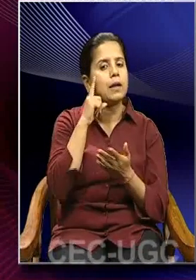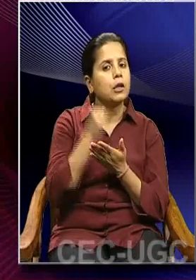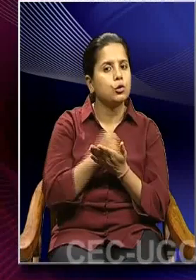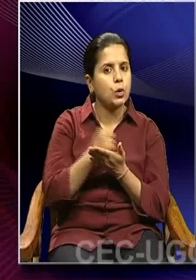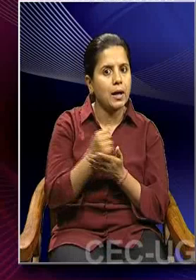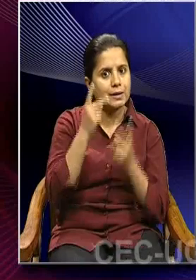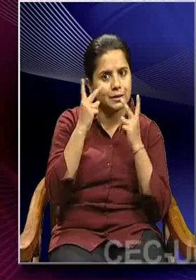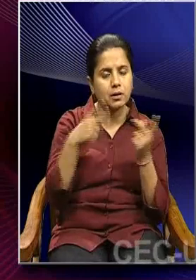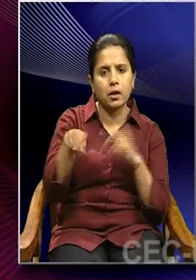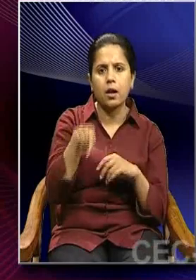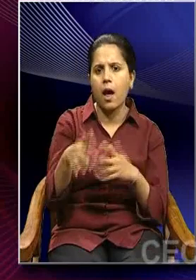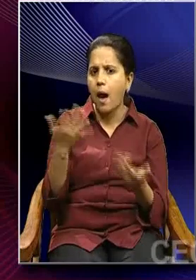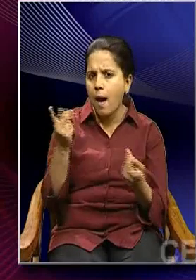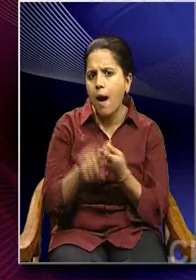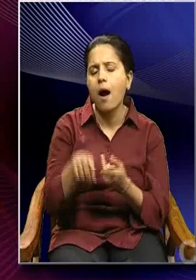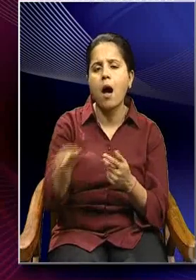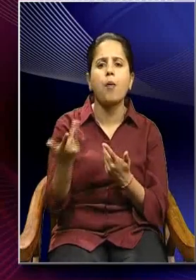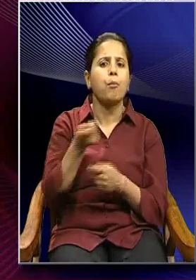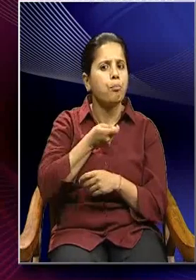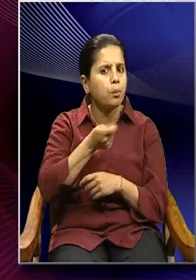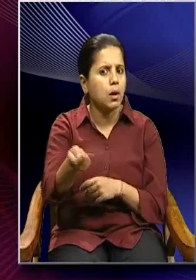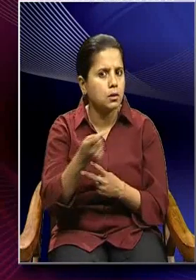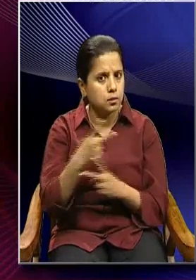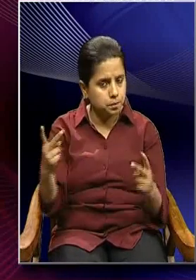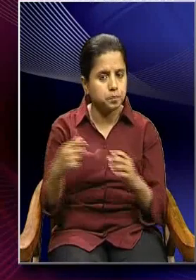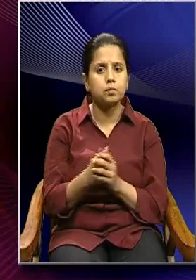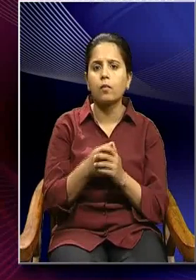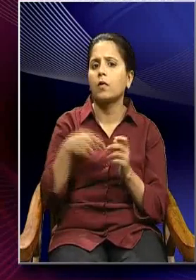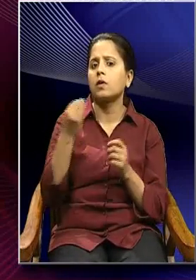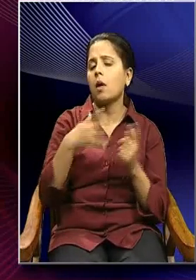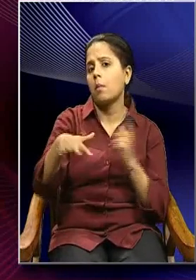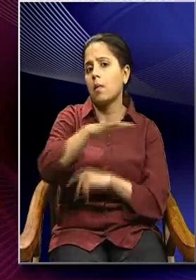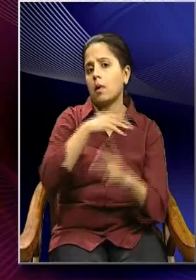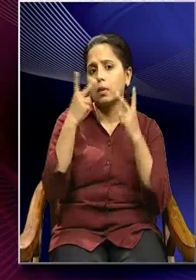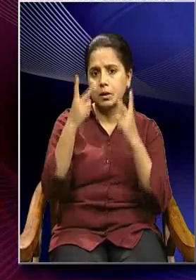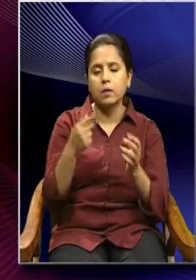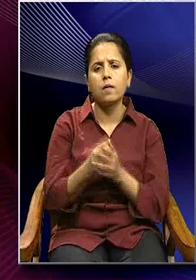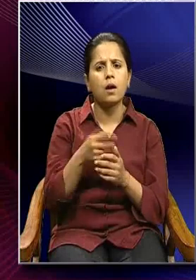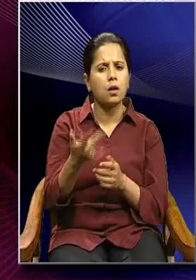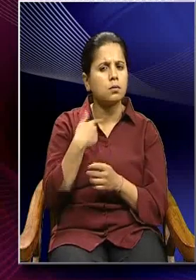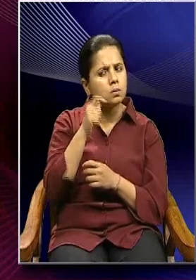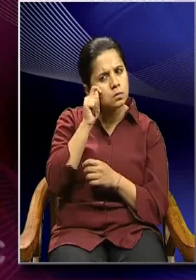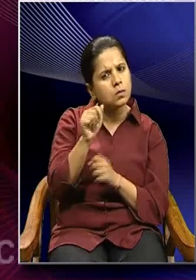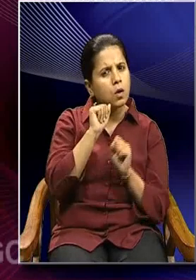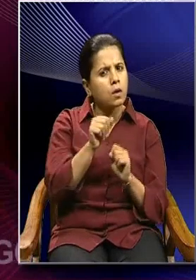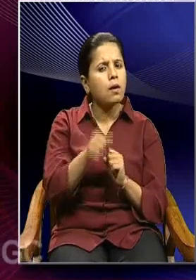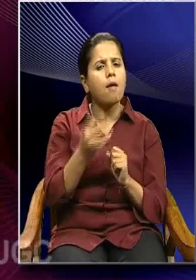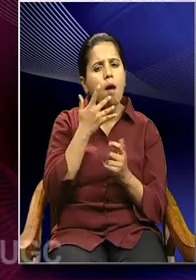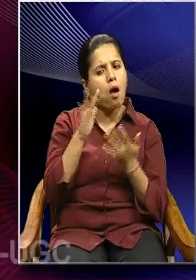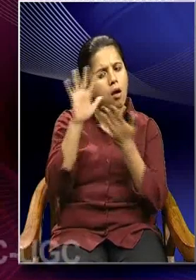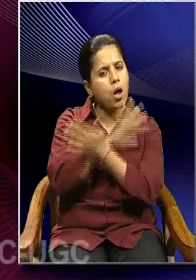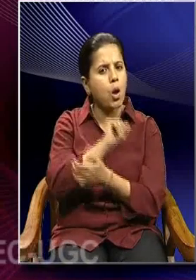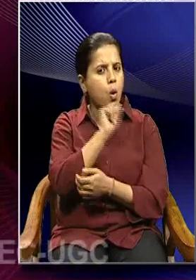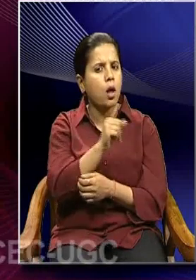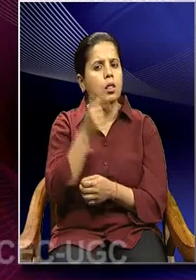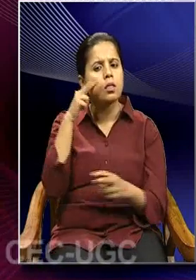see that particular event or that murder within some kind of a lens which was colored with their own